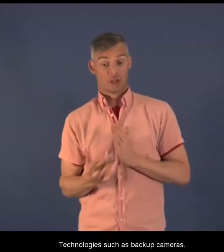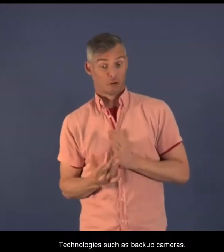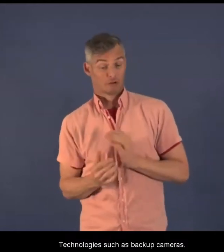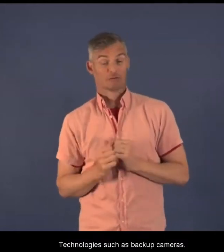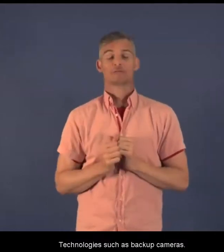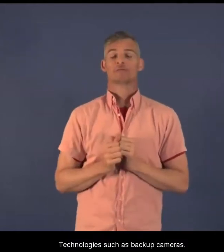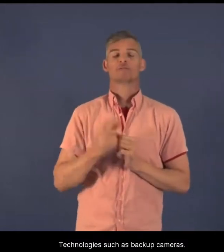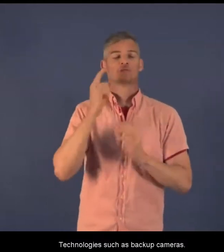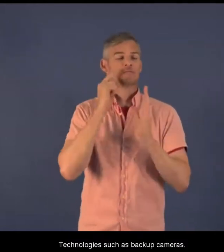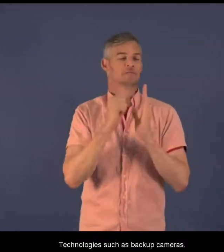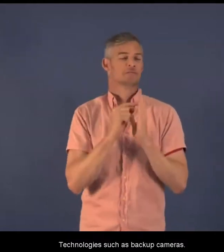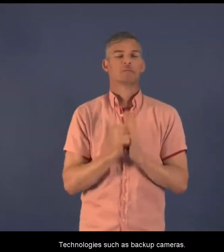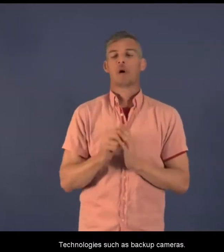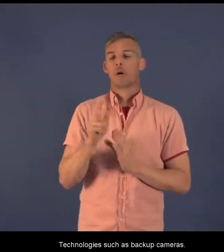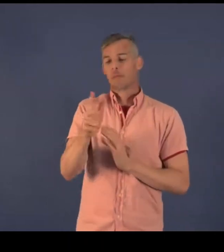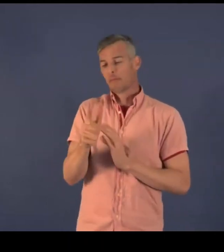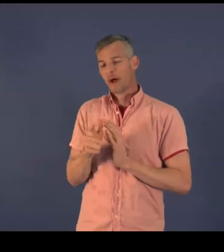Technology such as backup cameras,